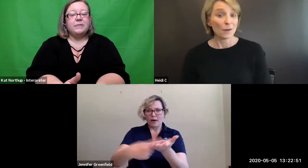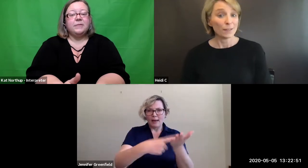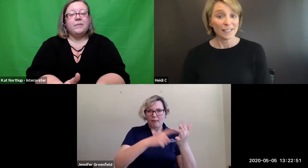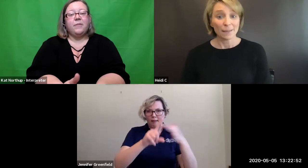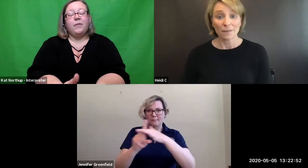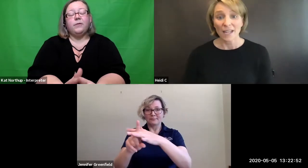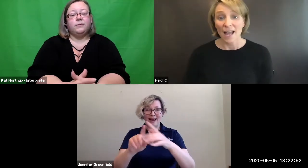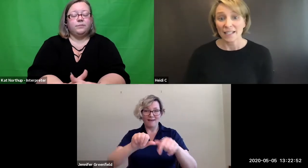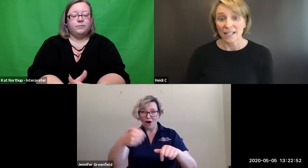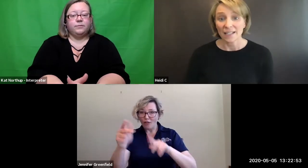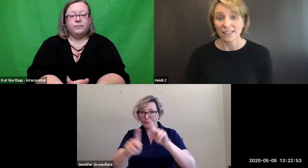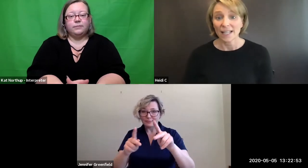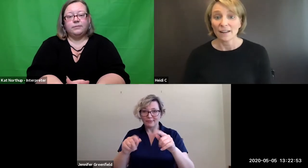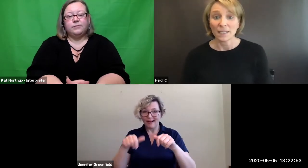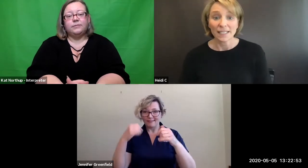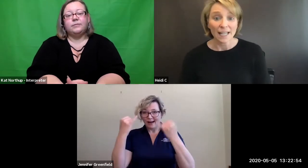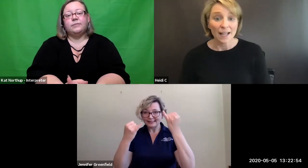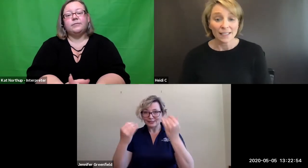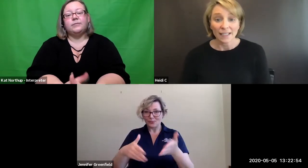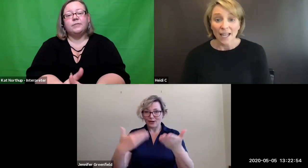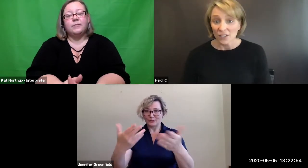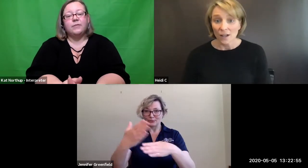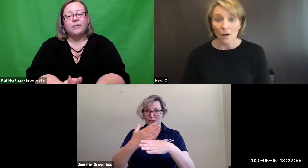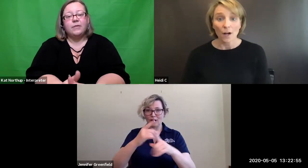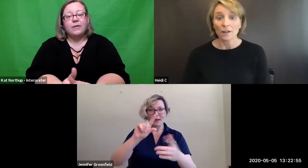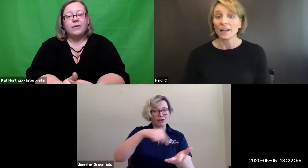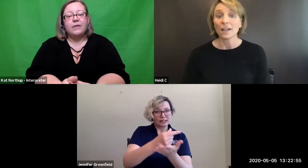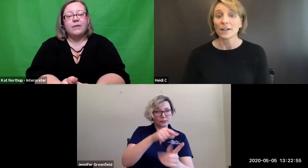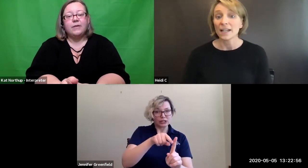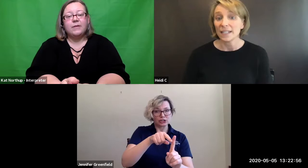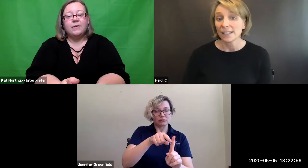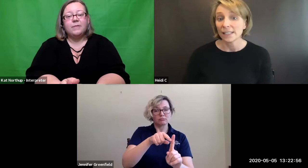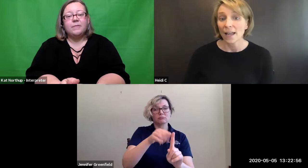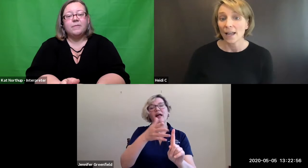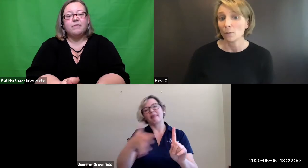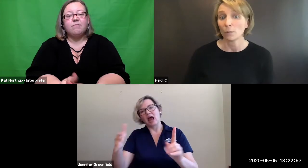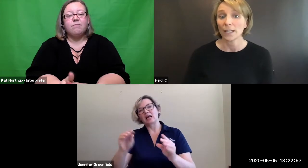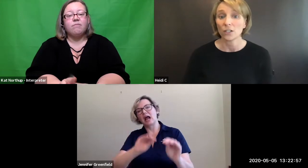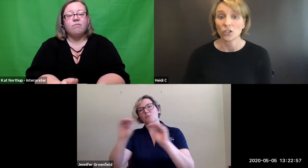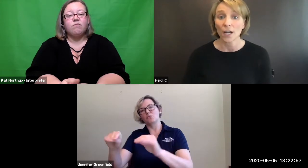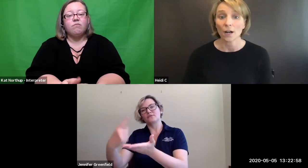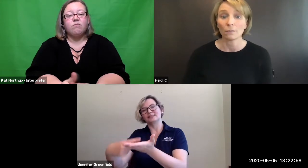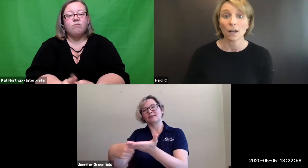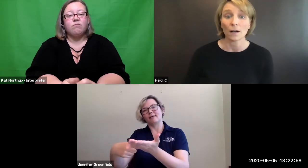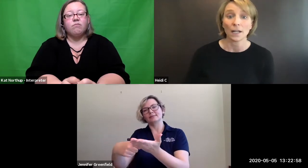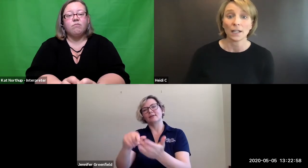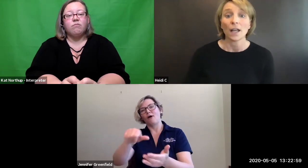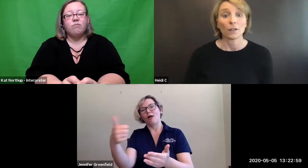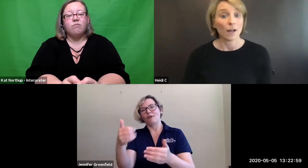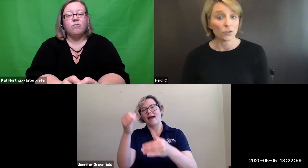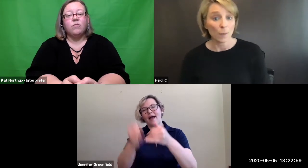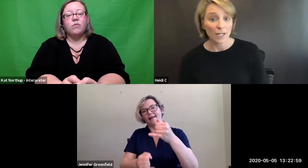So those are some of the ideas that have been discussed. I'd like to know, are there any other ideas that anyone would like to share